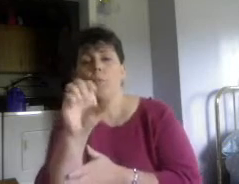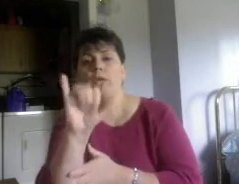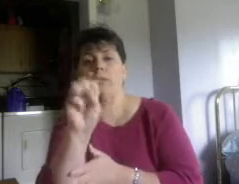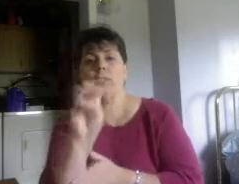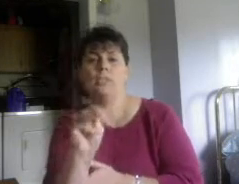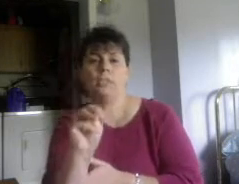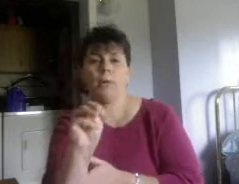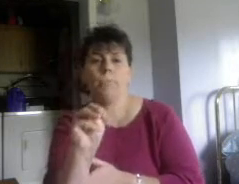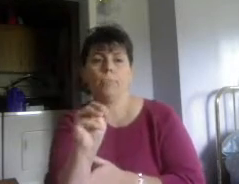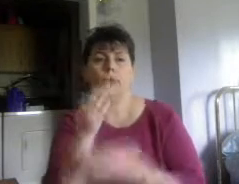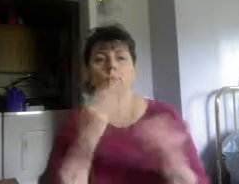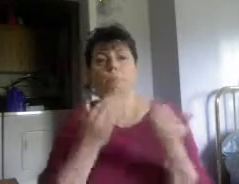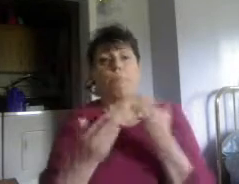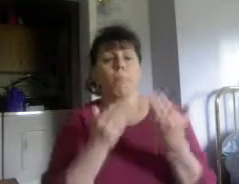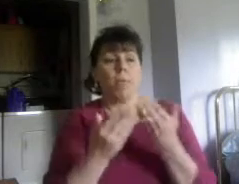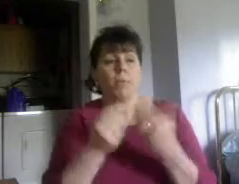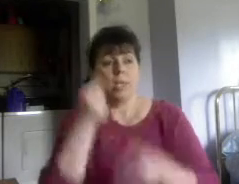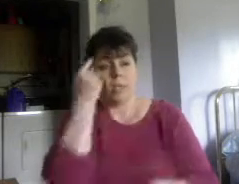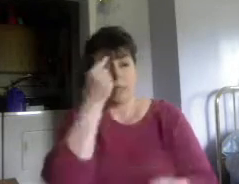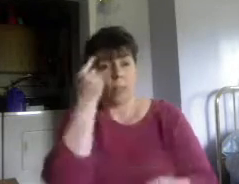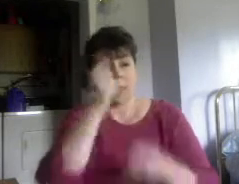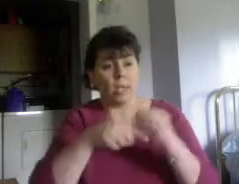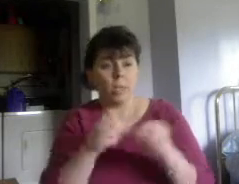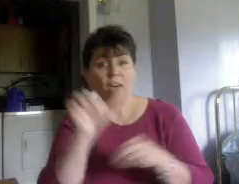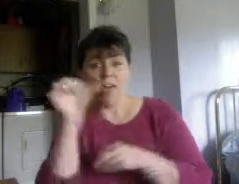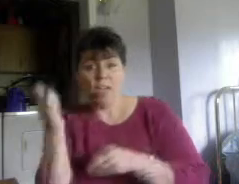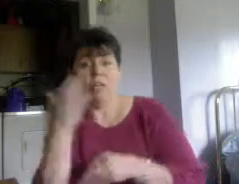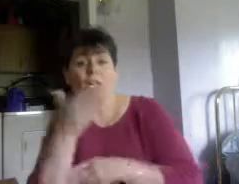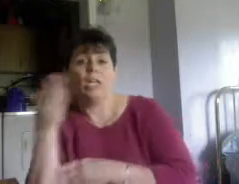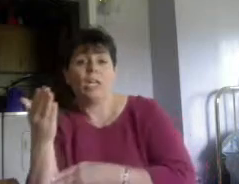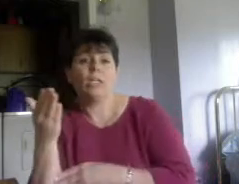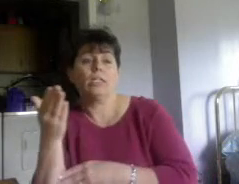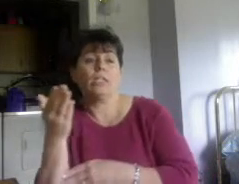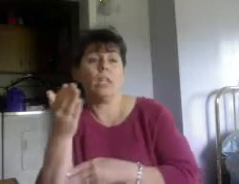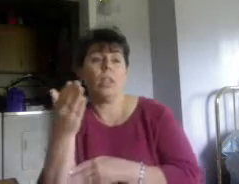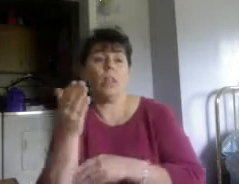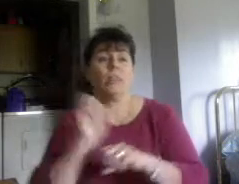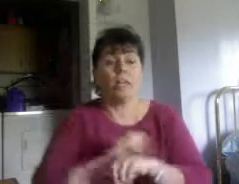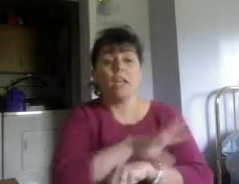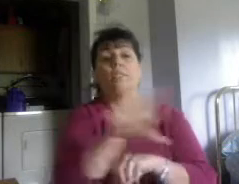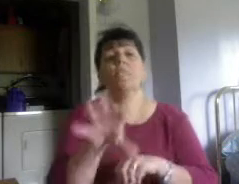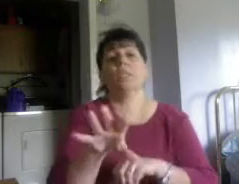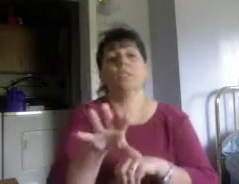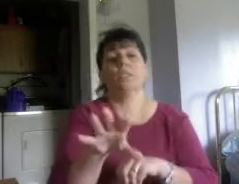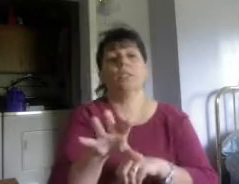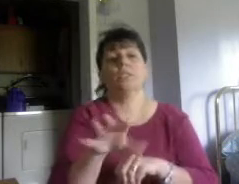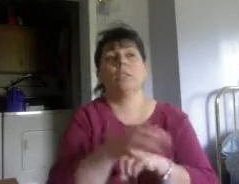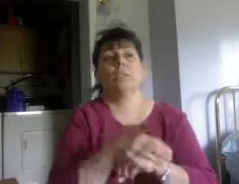there are other factors or perceptions that influence what may or may not be racially